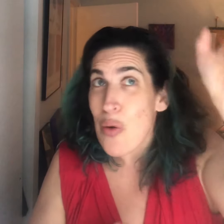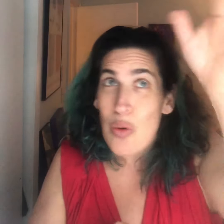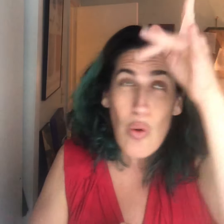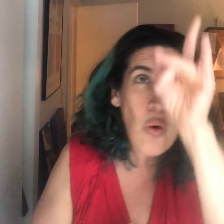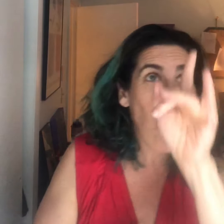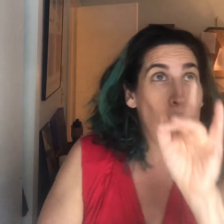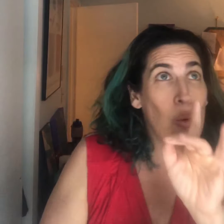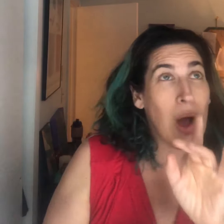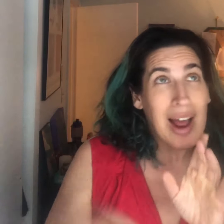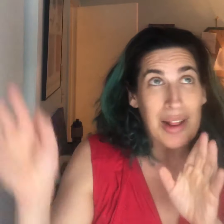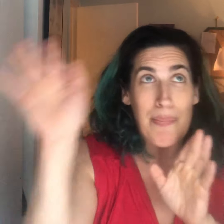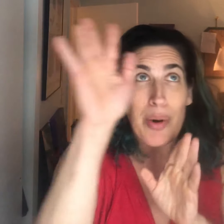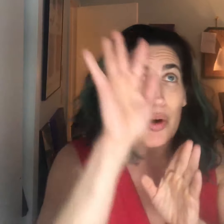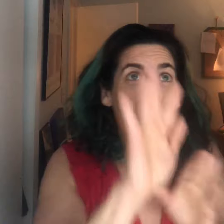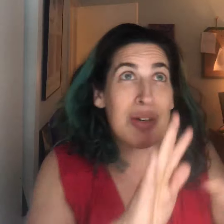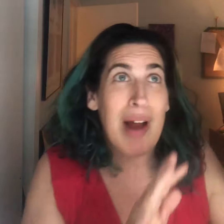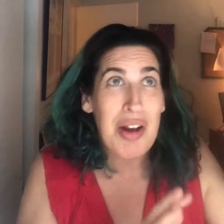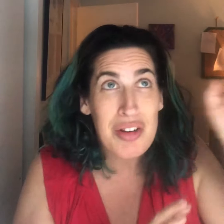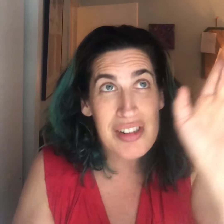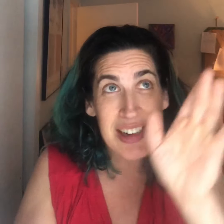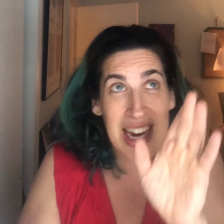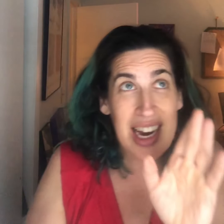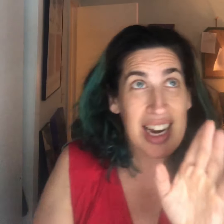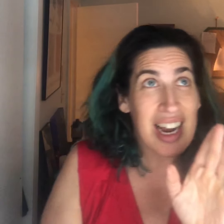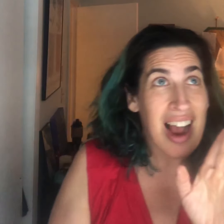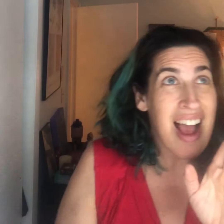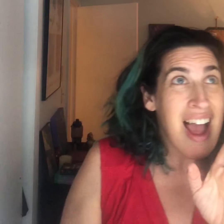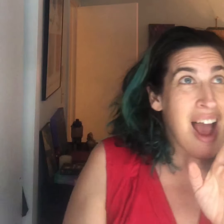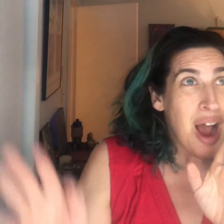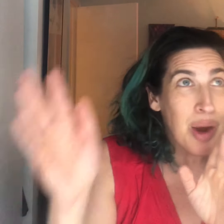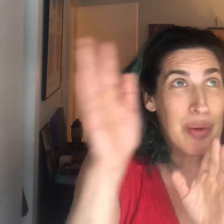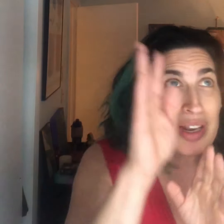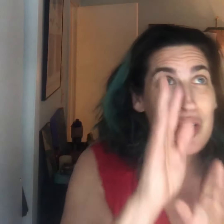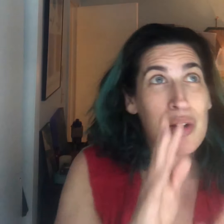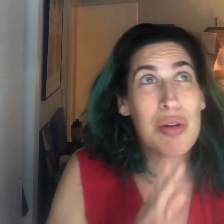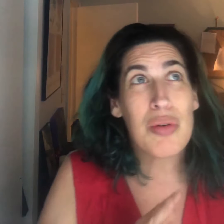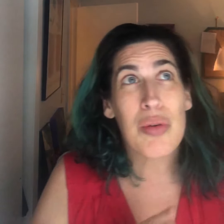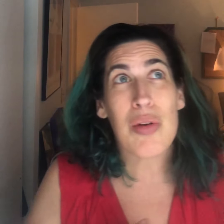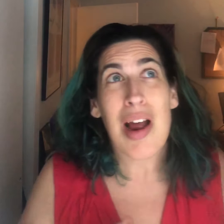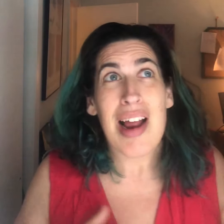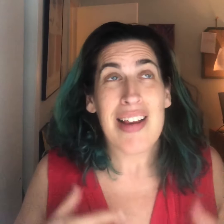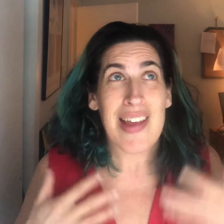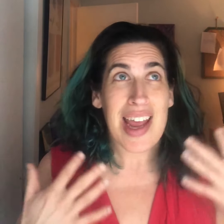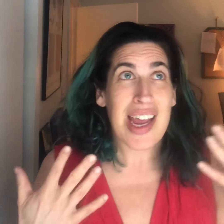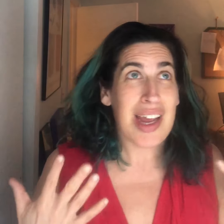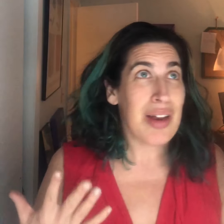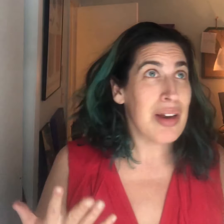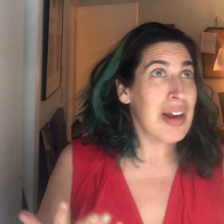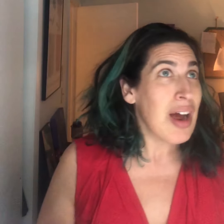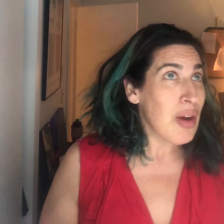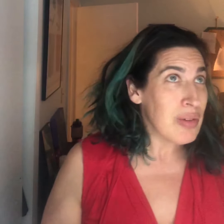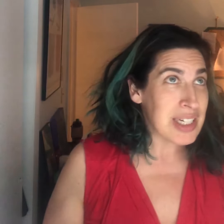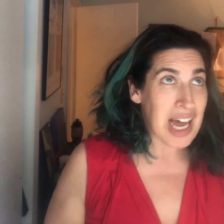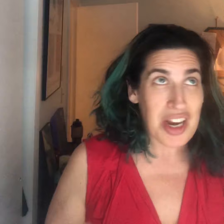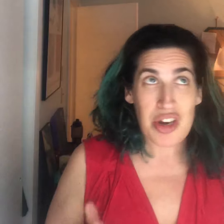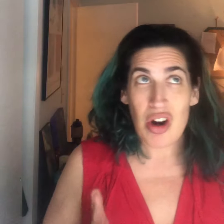The birds around you sing with you, they reside in your